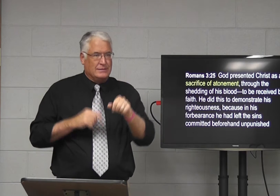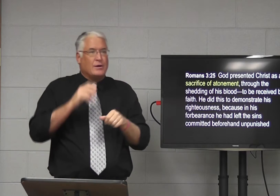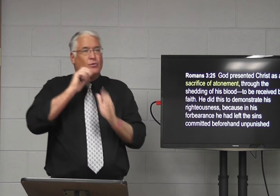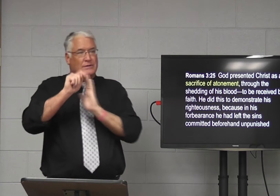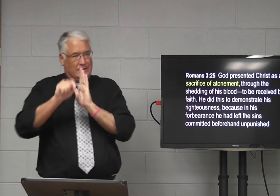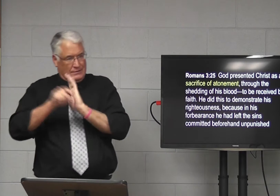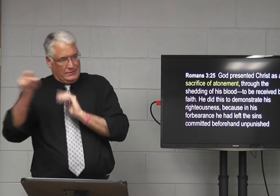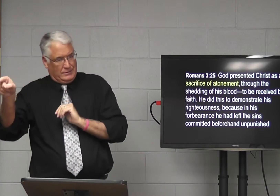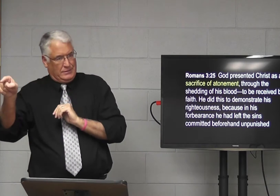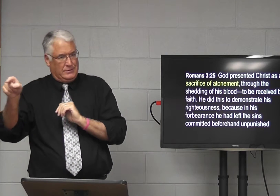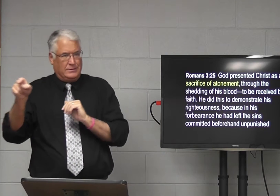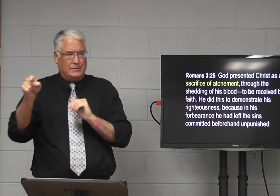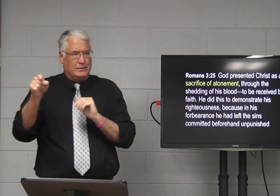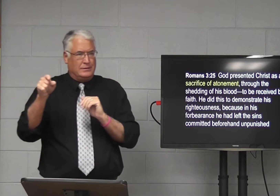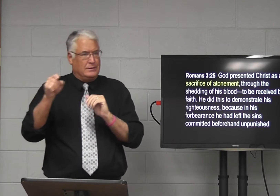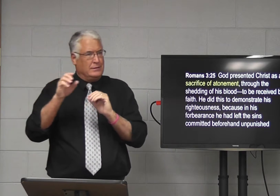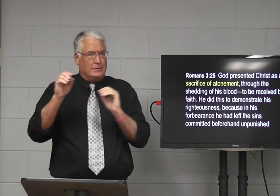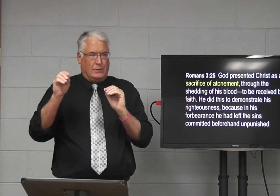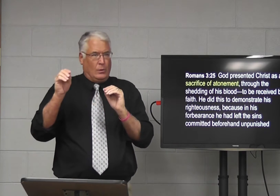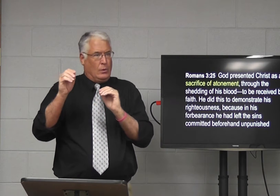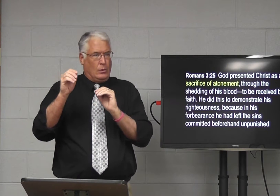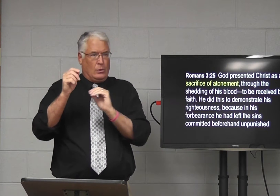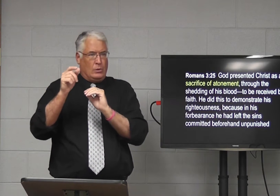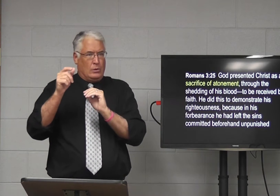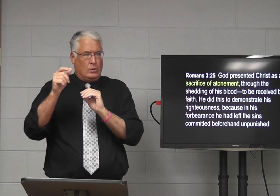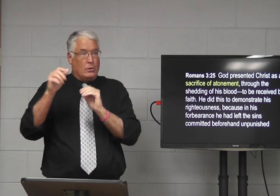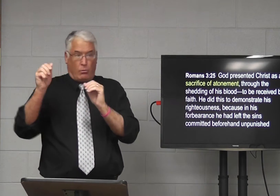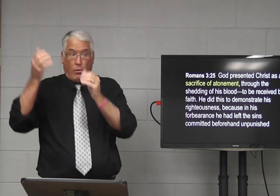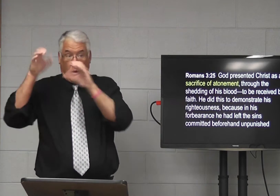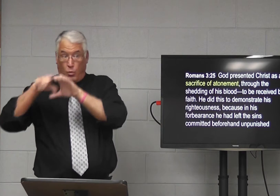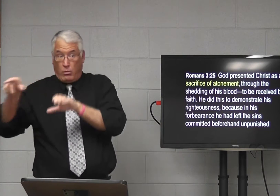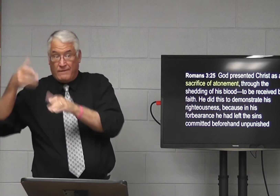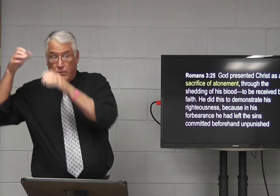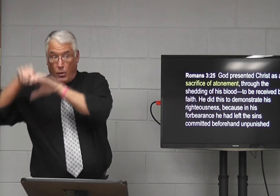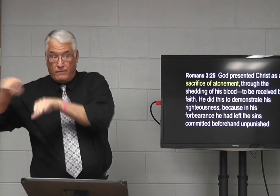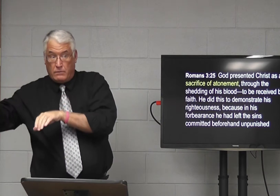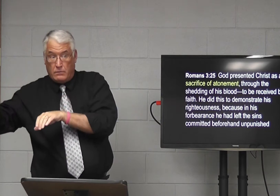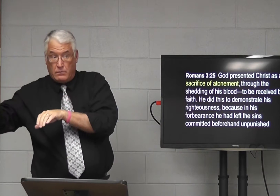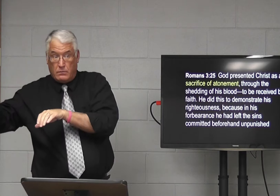left unpunished because the Old Testament had laws.